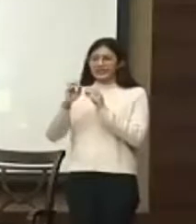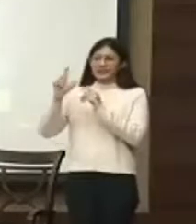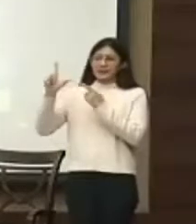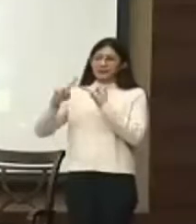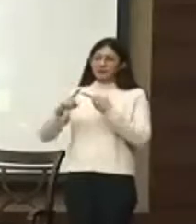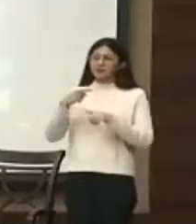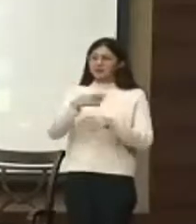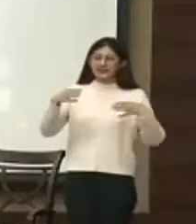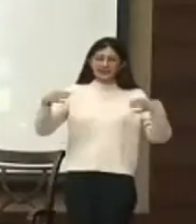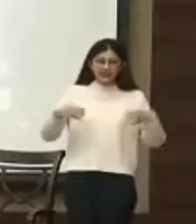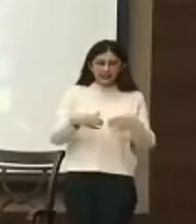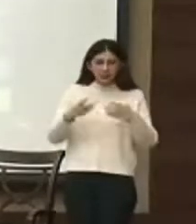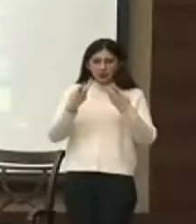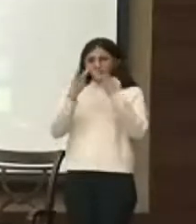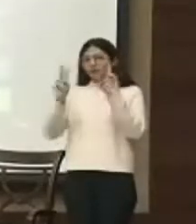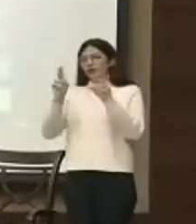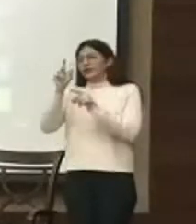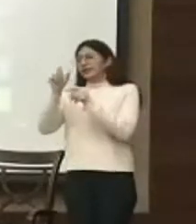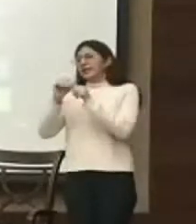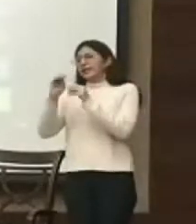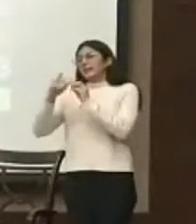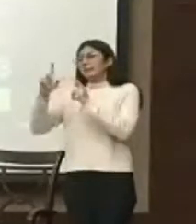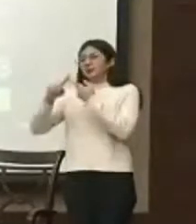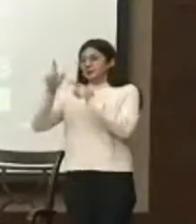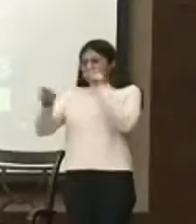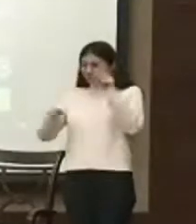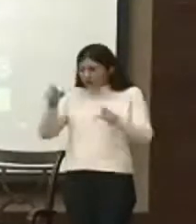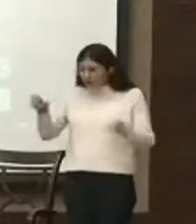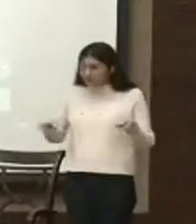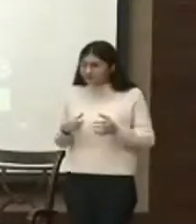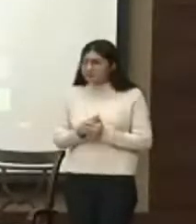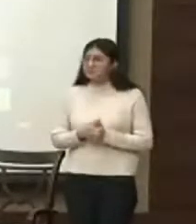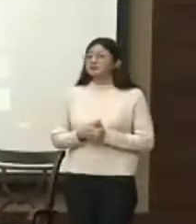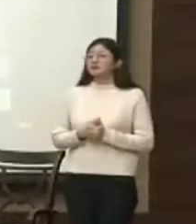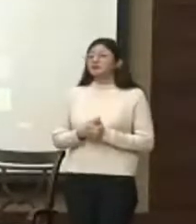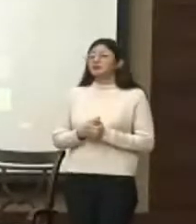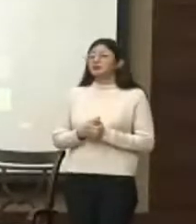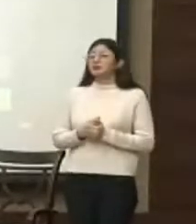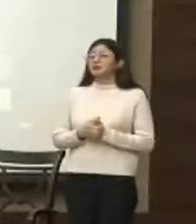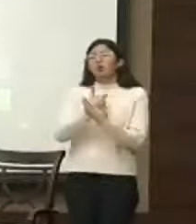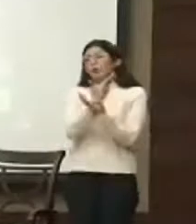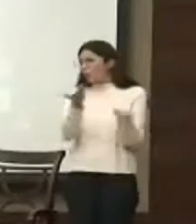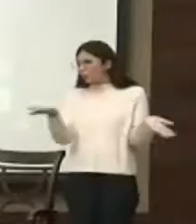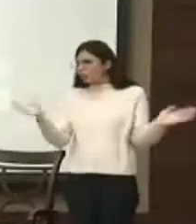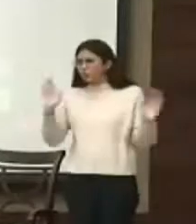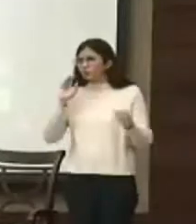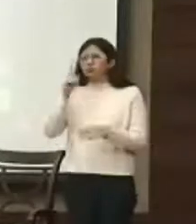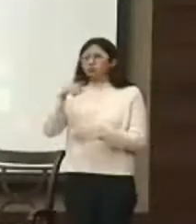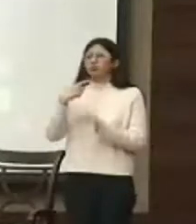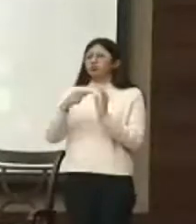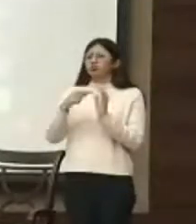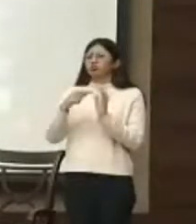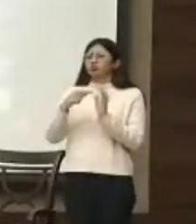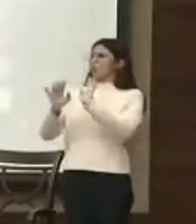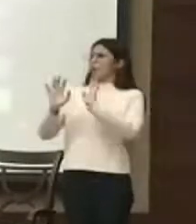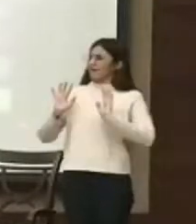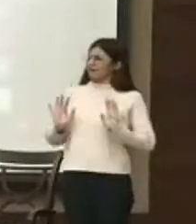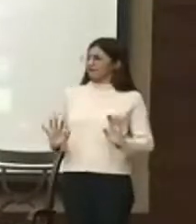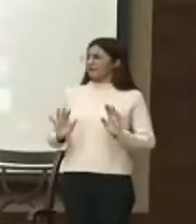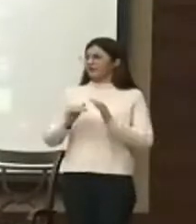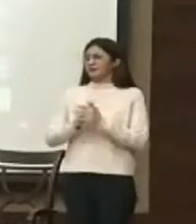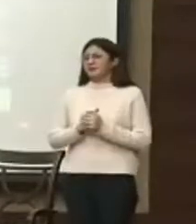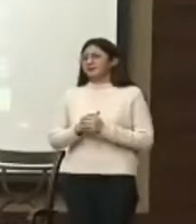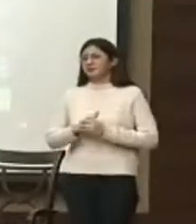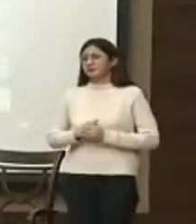around differently able people, all those who are showing through their sheer